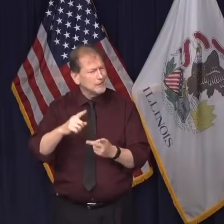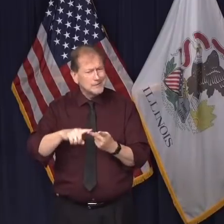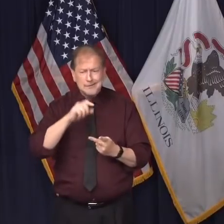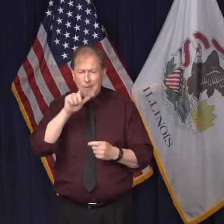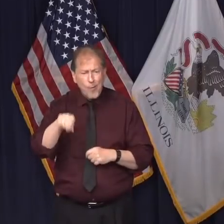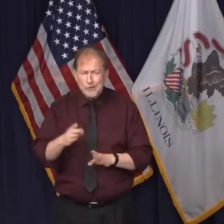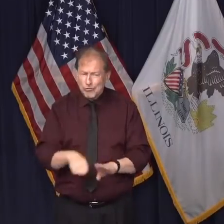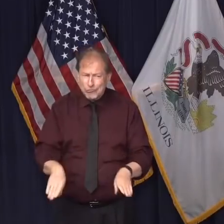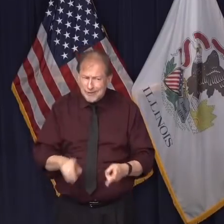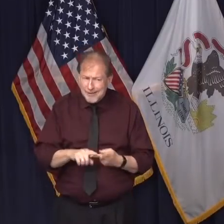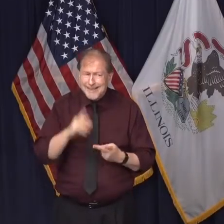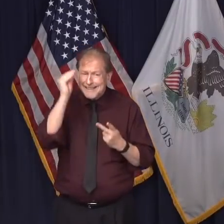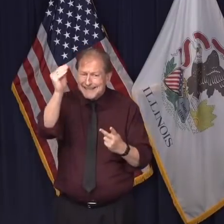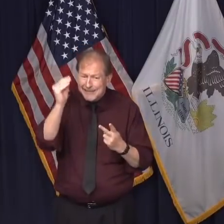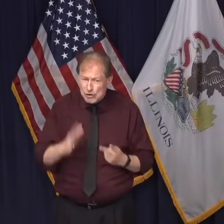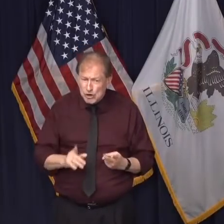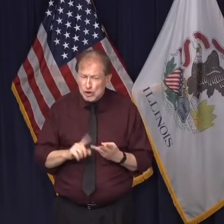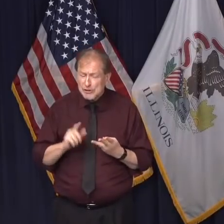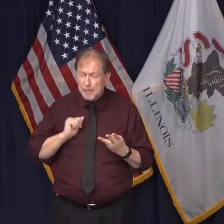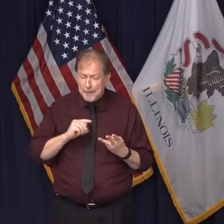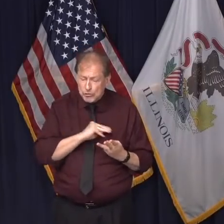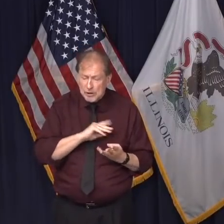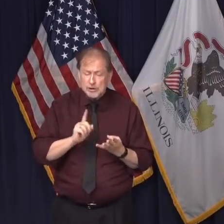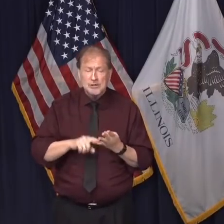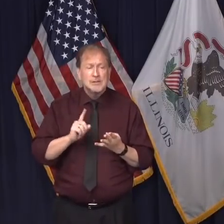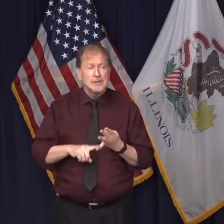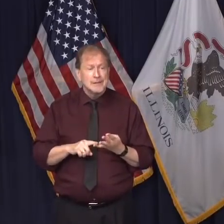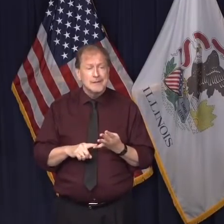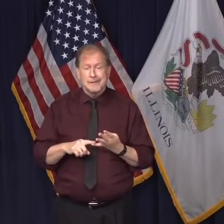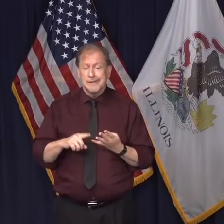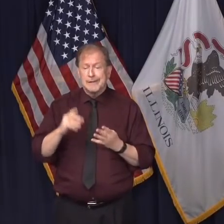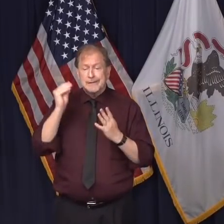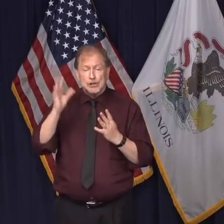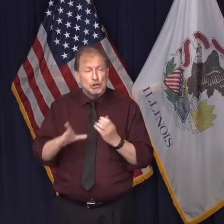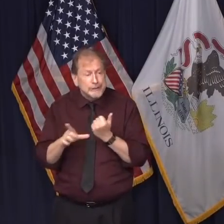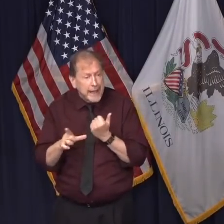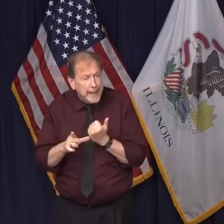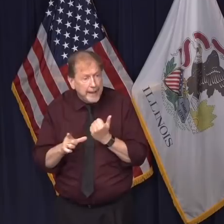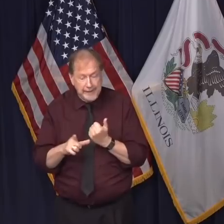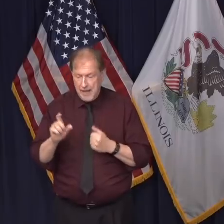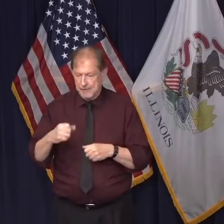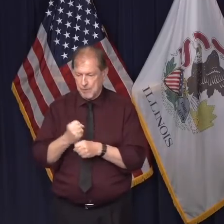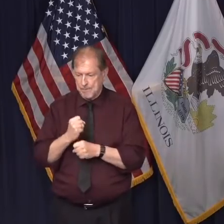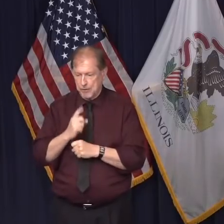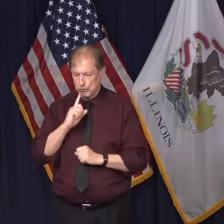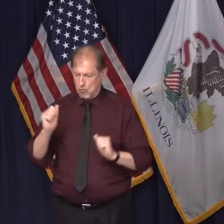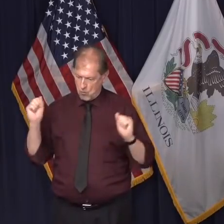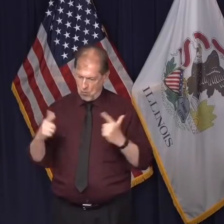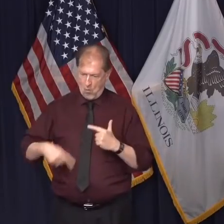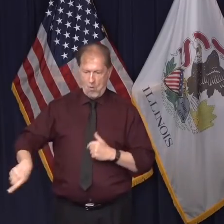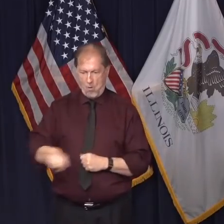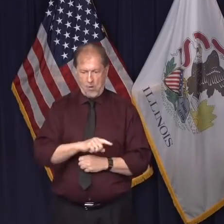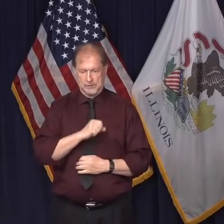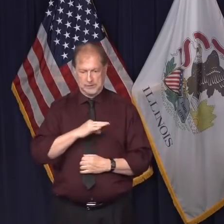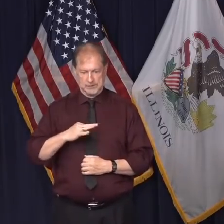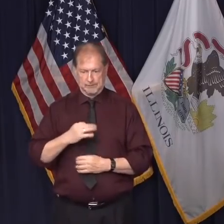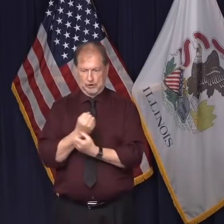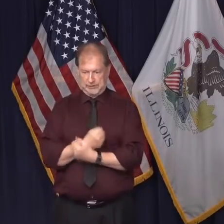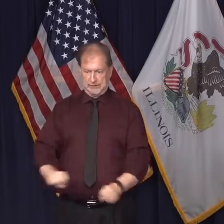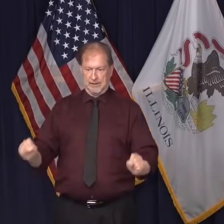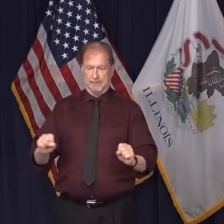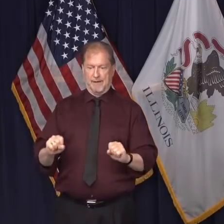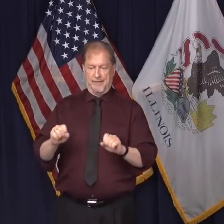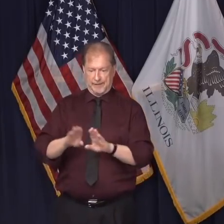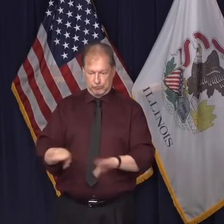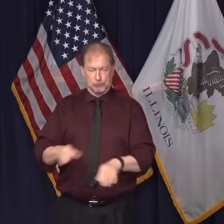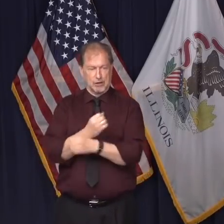and the administrators and the paraprofessionals, we have to keep all of them safe. And so to make sure that we have the right conditions for that is what we're